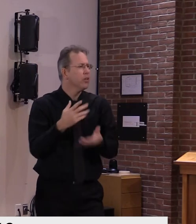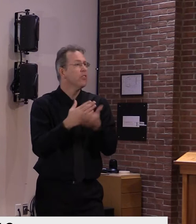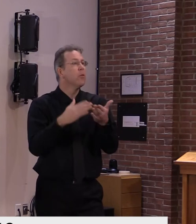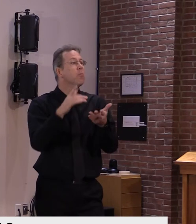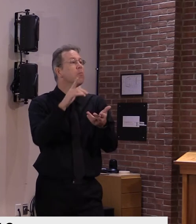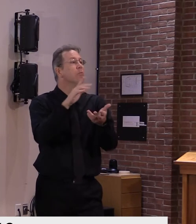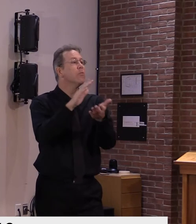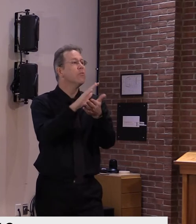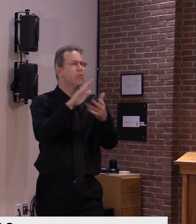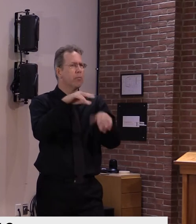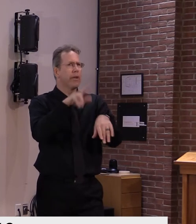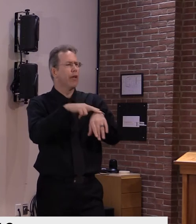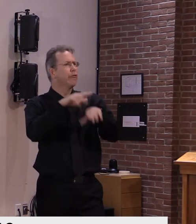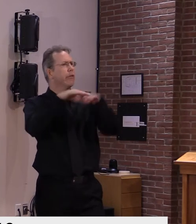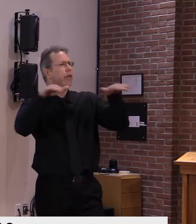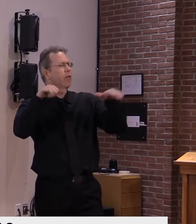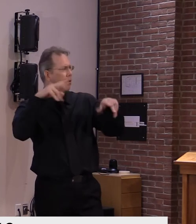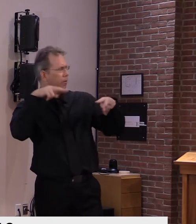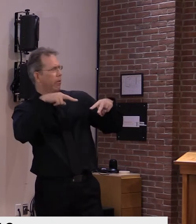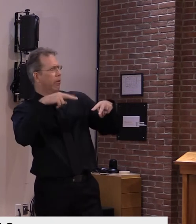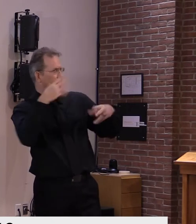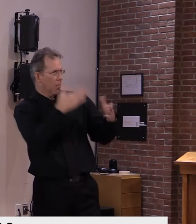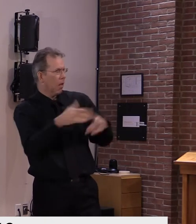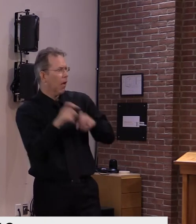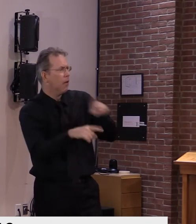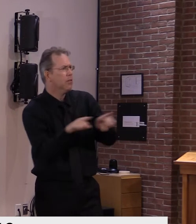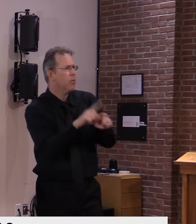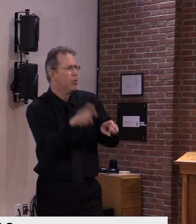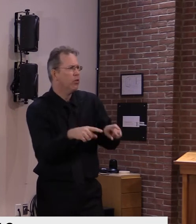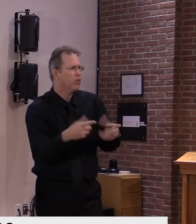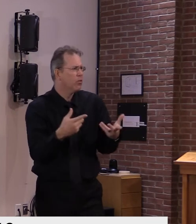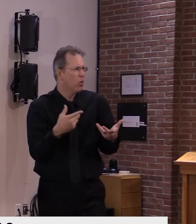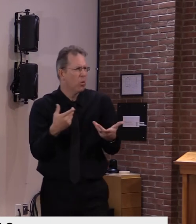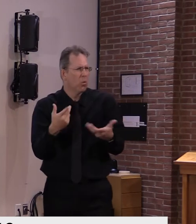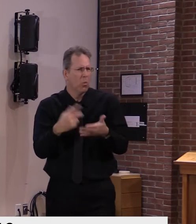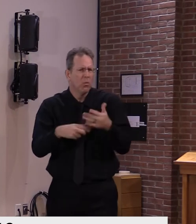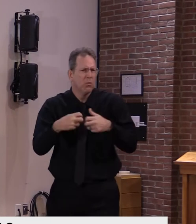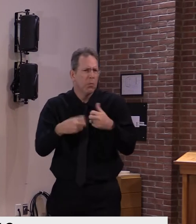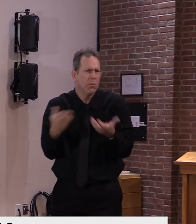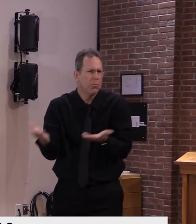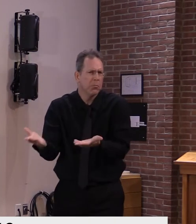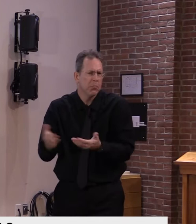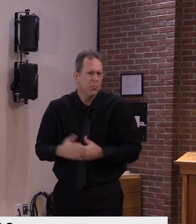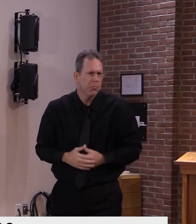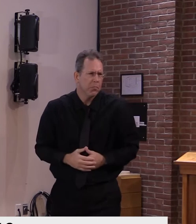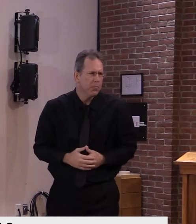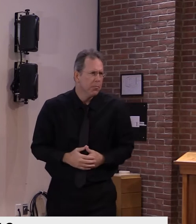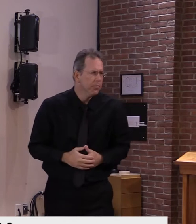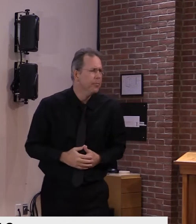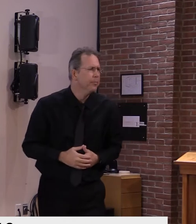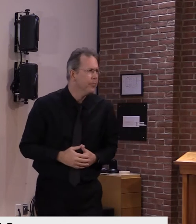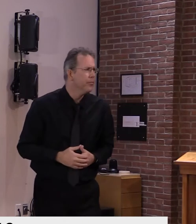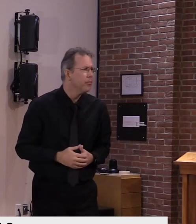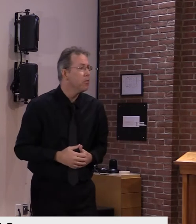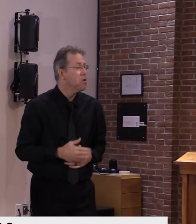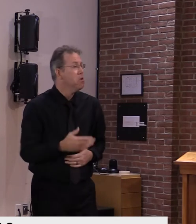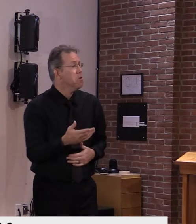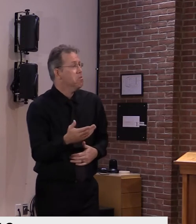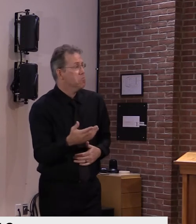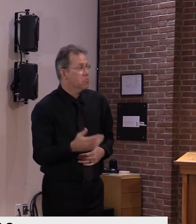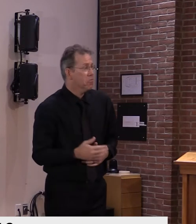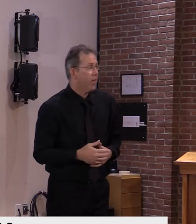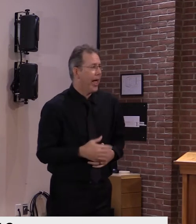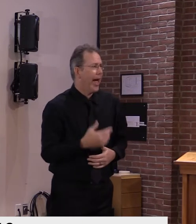think it's backfired. Yeah, well, I don't think it's backfired at all. And I think it's important for us to reflect on what